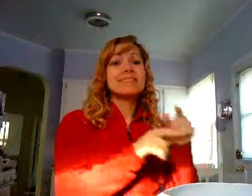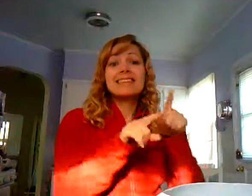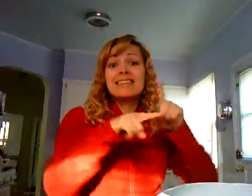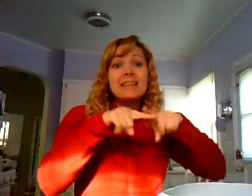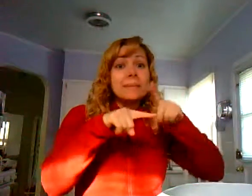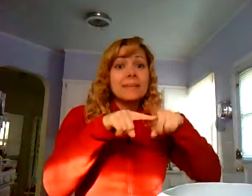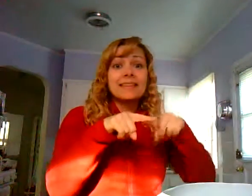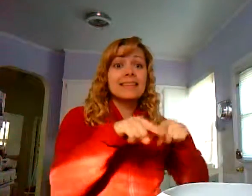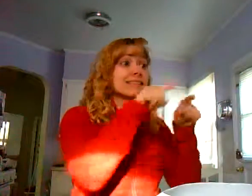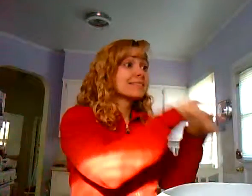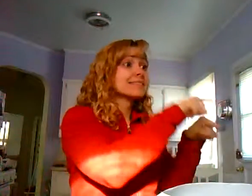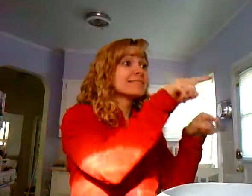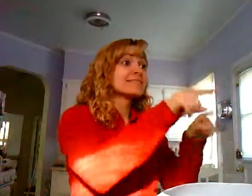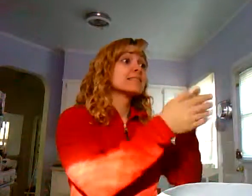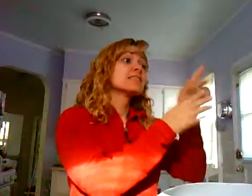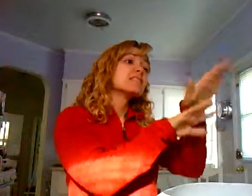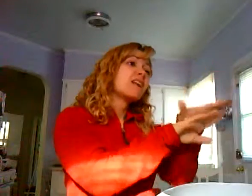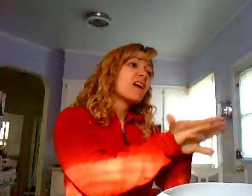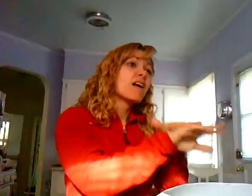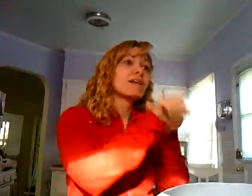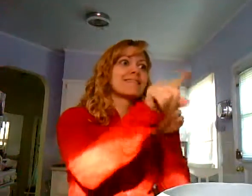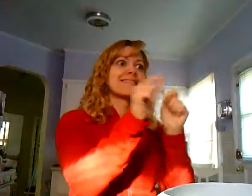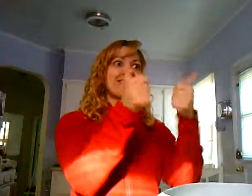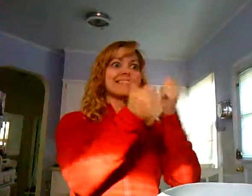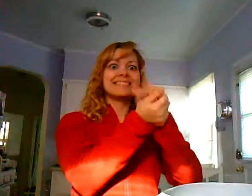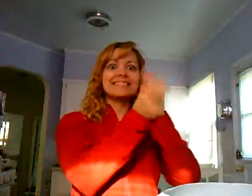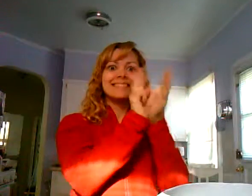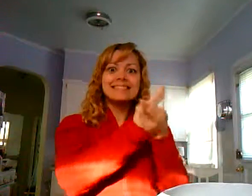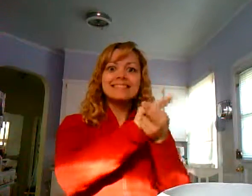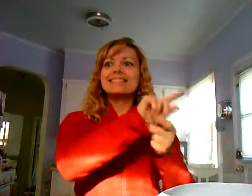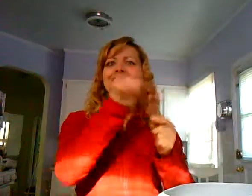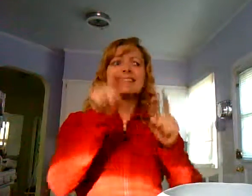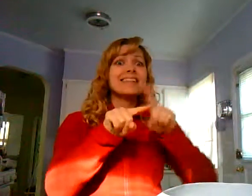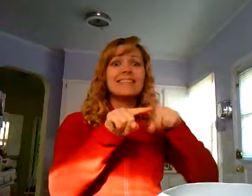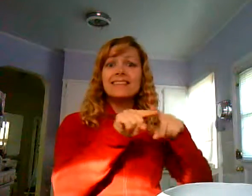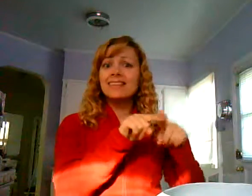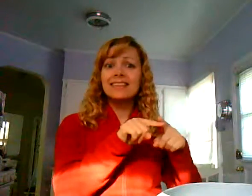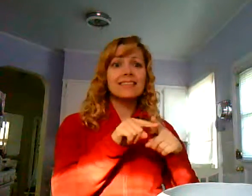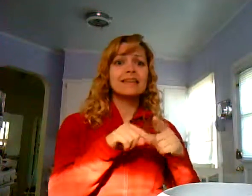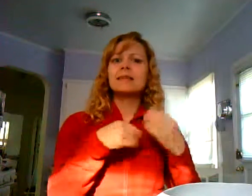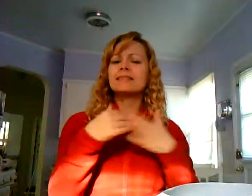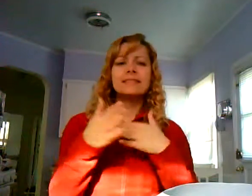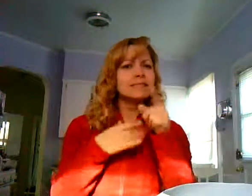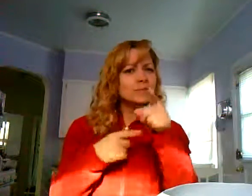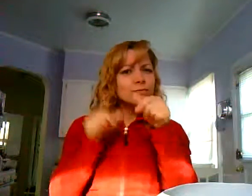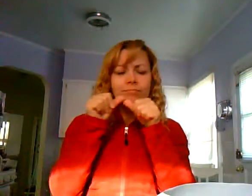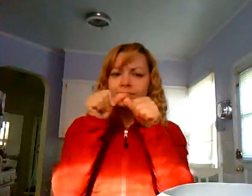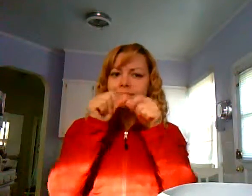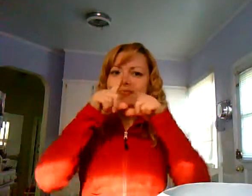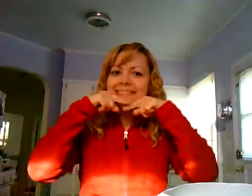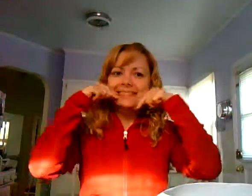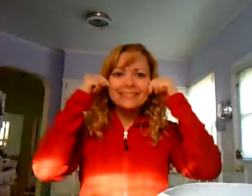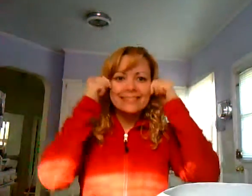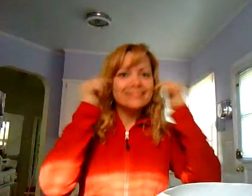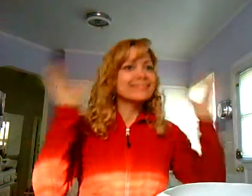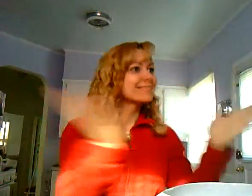try to do it and they don't learn don't depend on them you know help them encourage them to depend on Jesus you keep going you